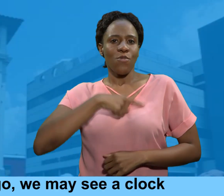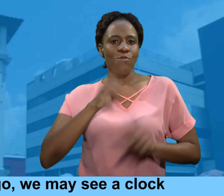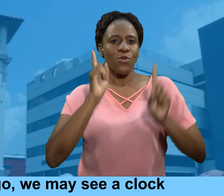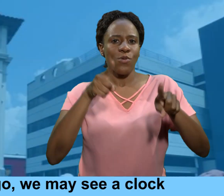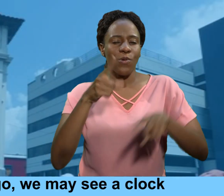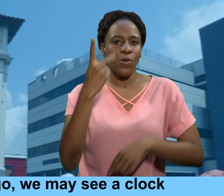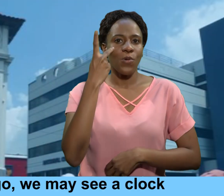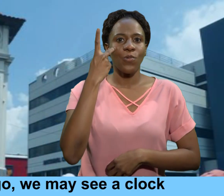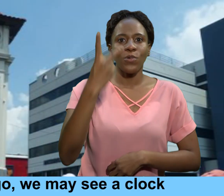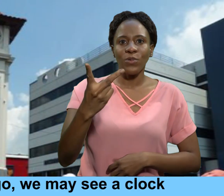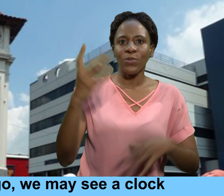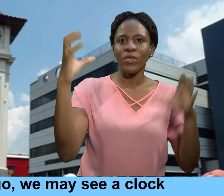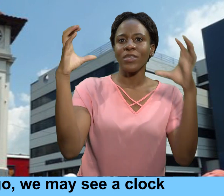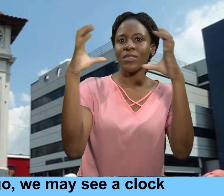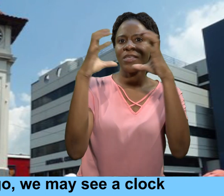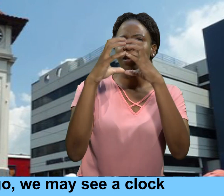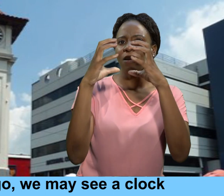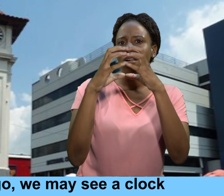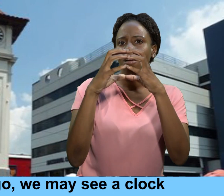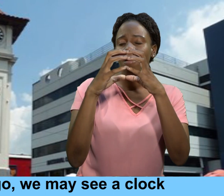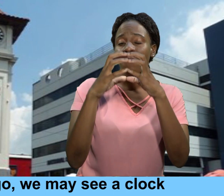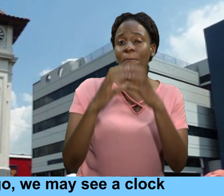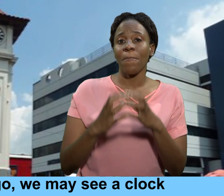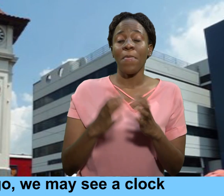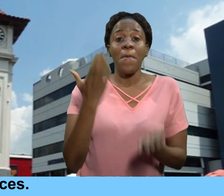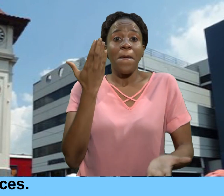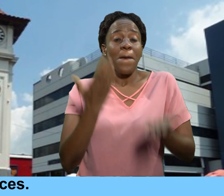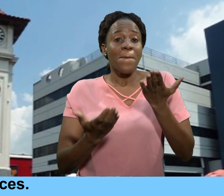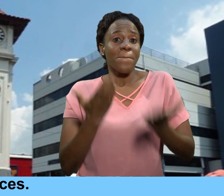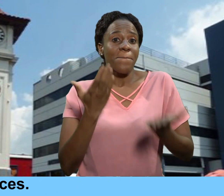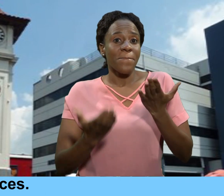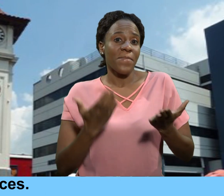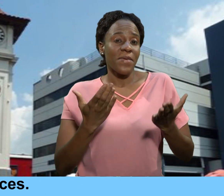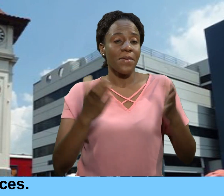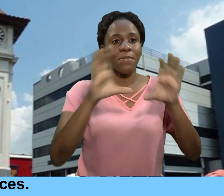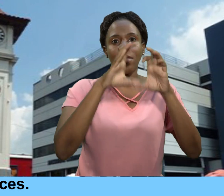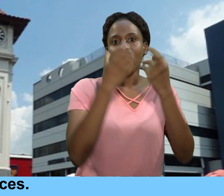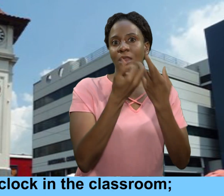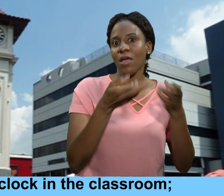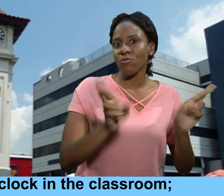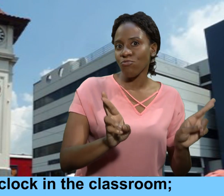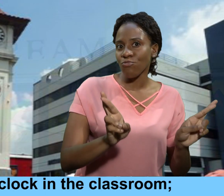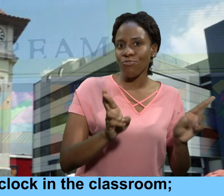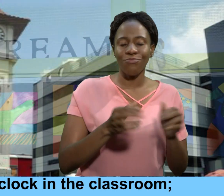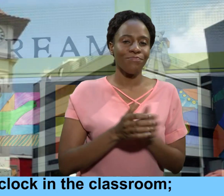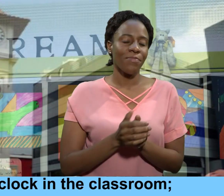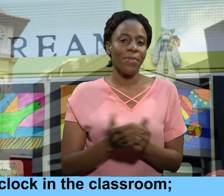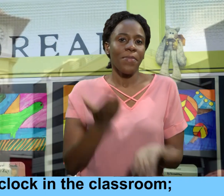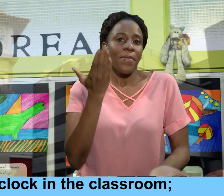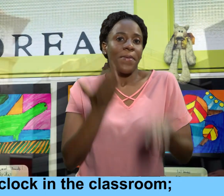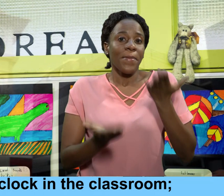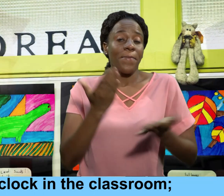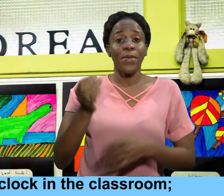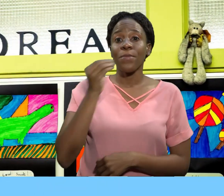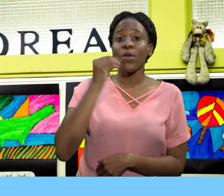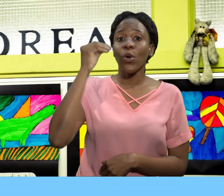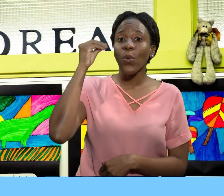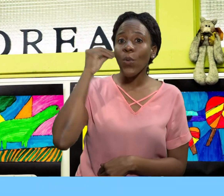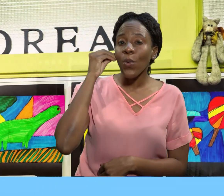Wherever we go, we may see a clock in different places. We may see a clock in the classroom,